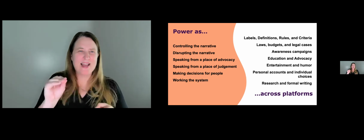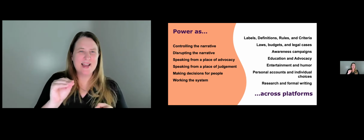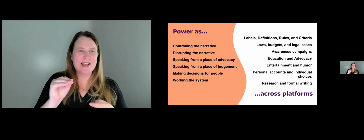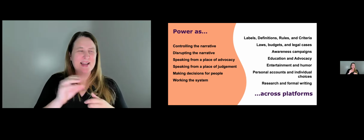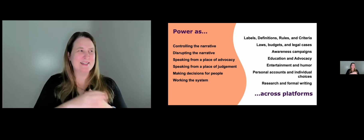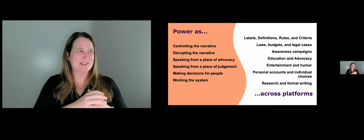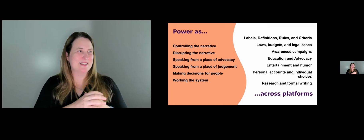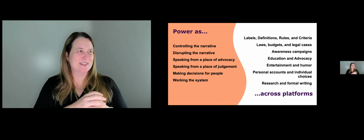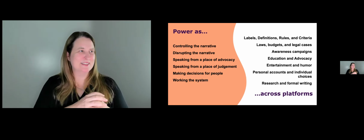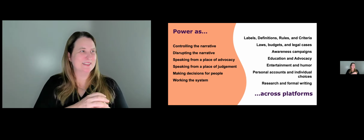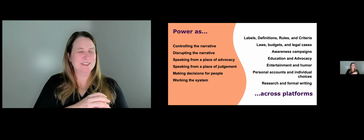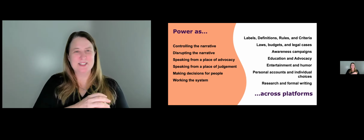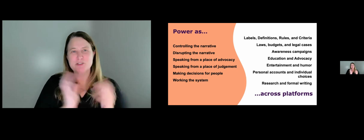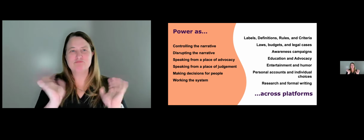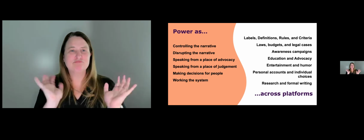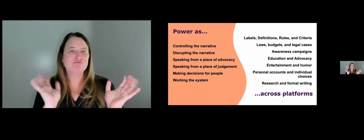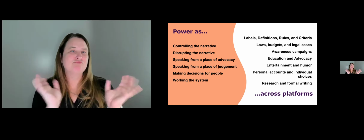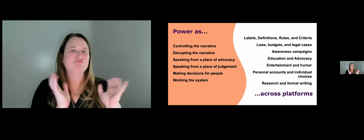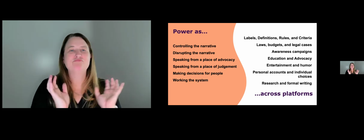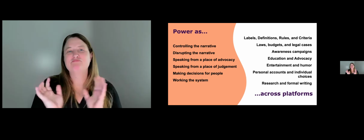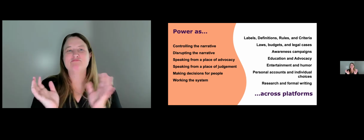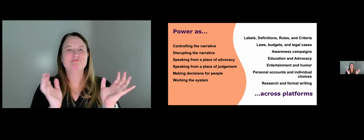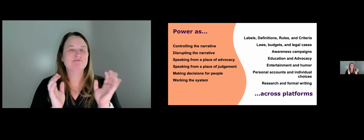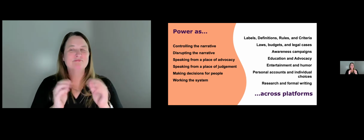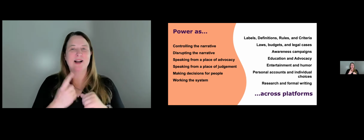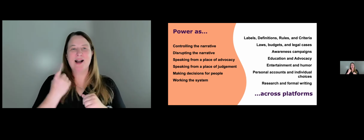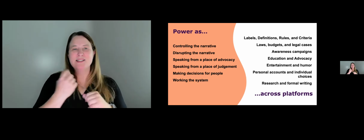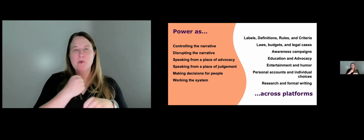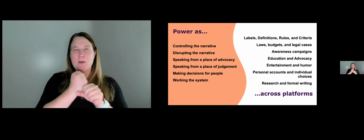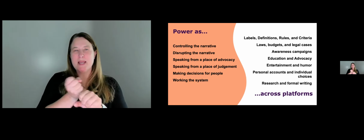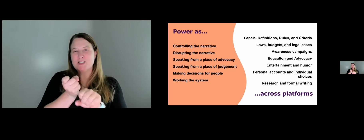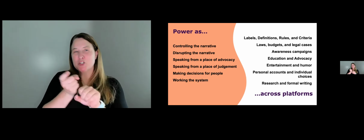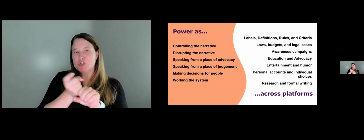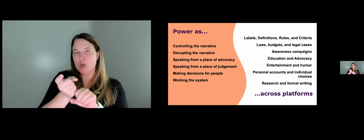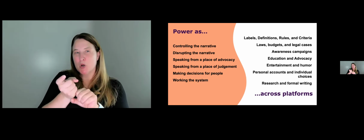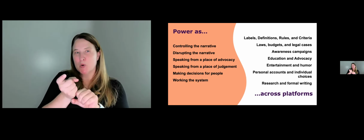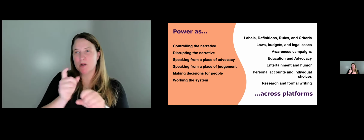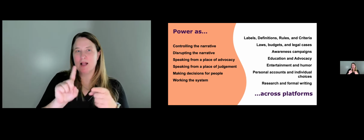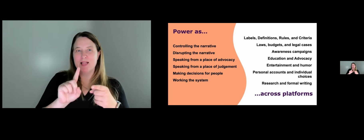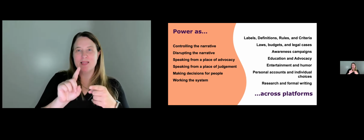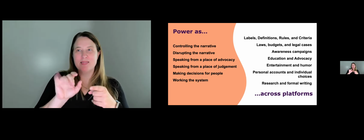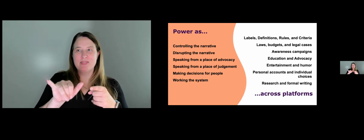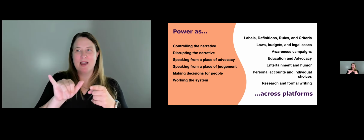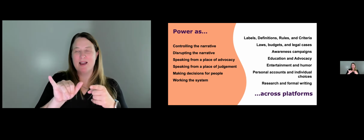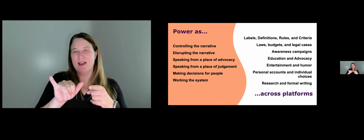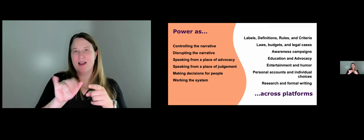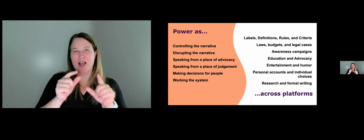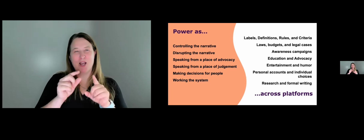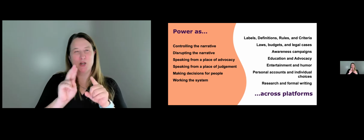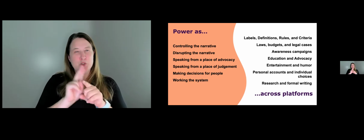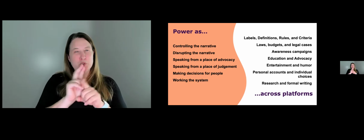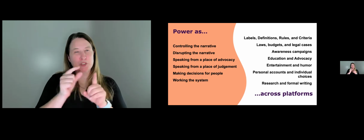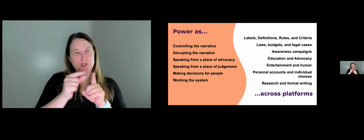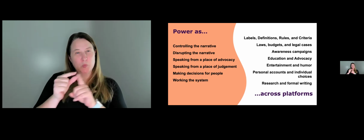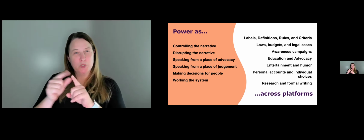maybe it's informal. It's sitting around a table with friends, chatting, and someone makes a joke